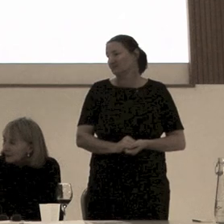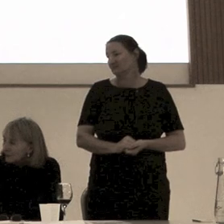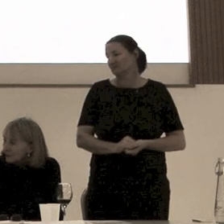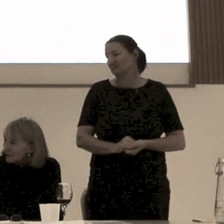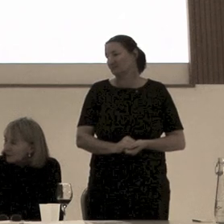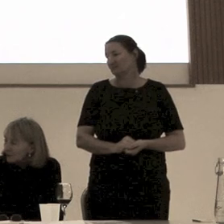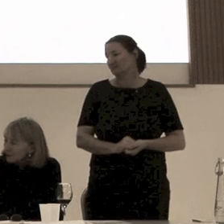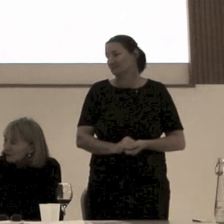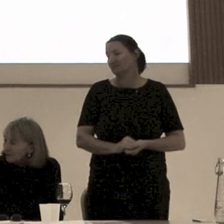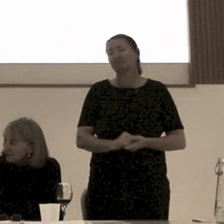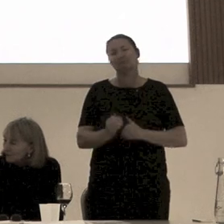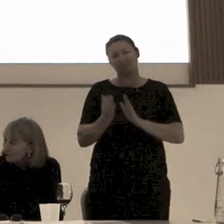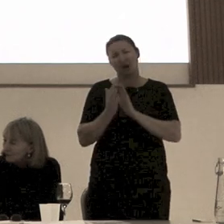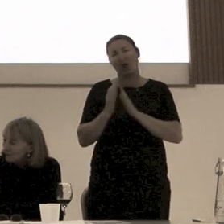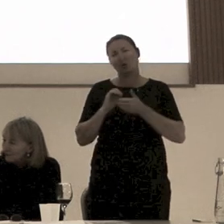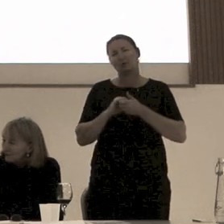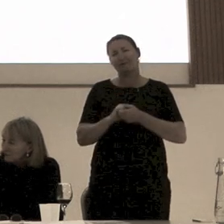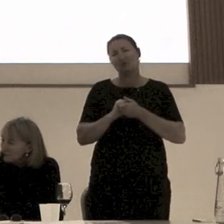is also close.